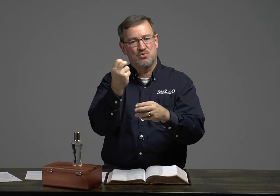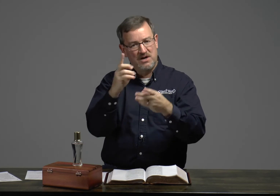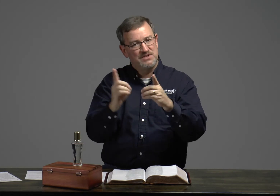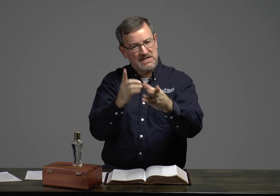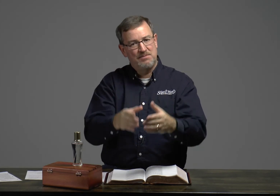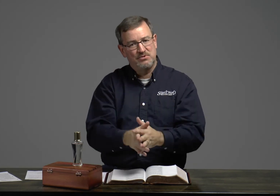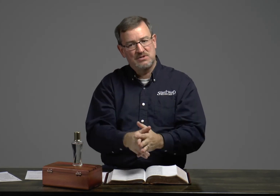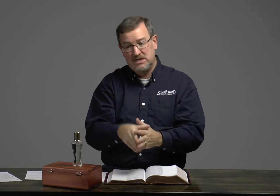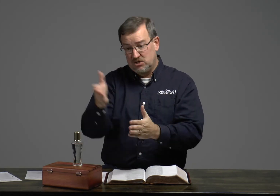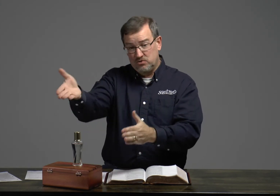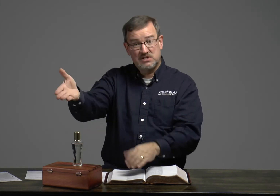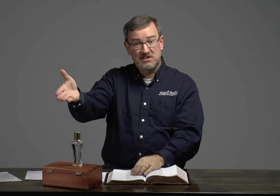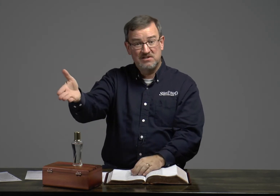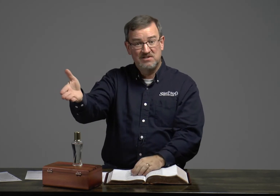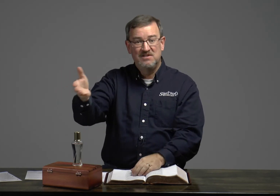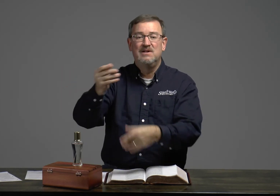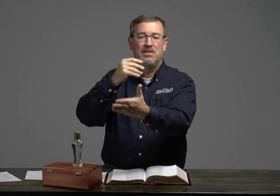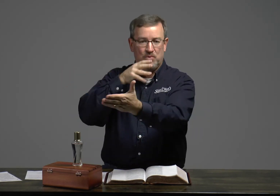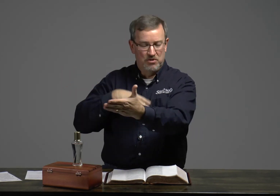12 disciples. Who is here? The woman.